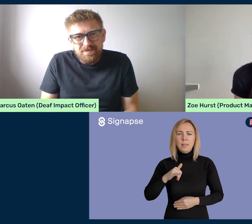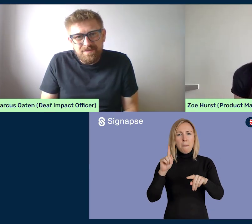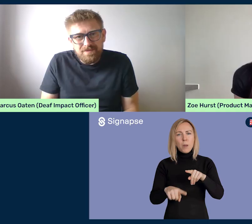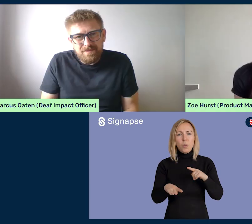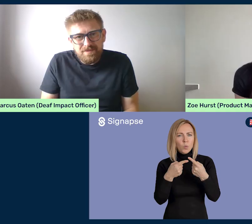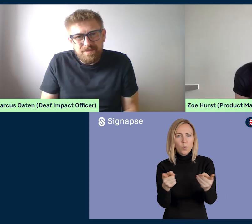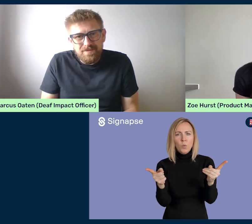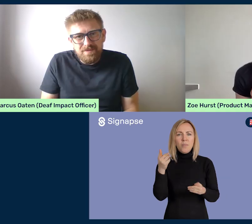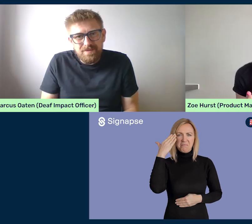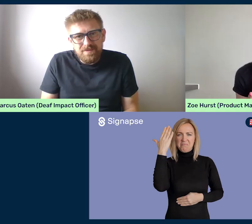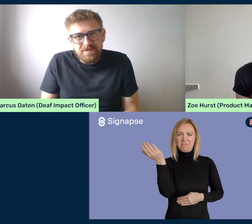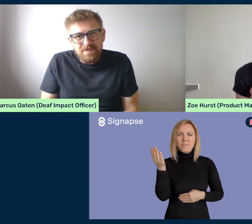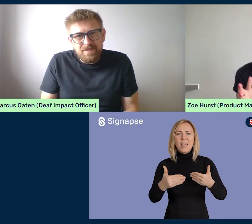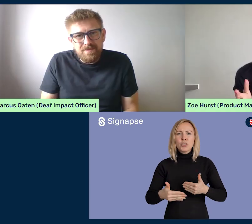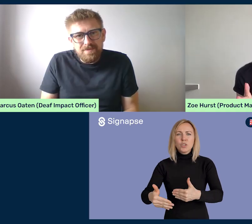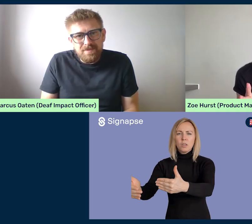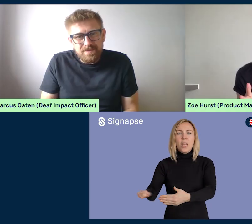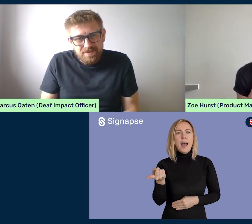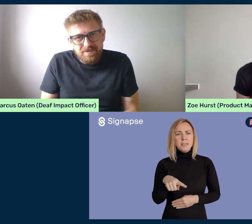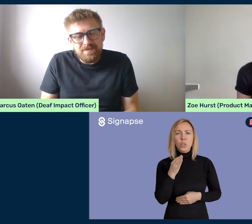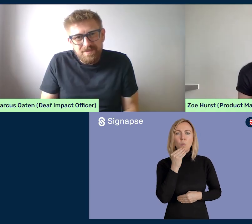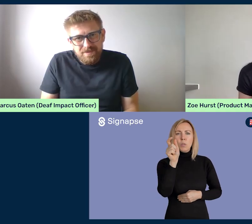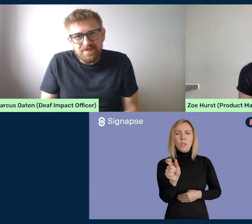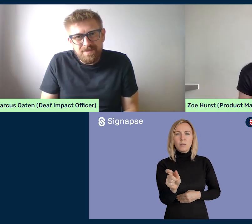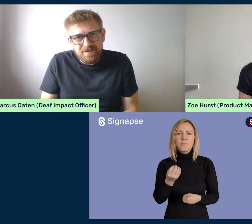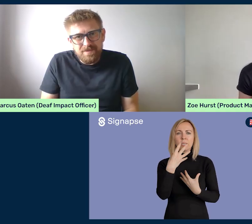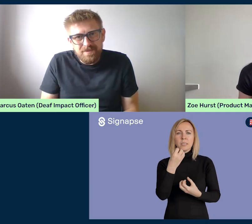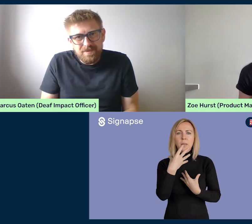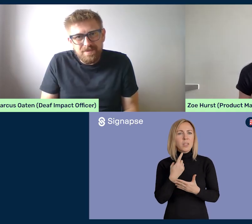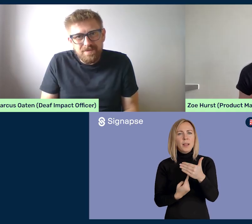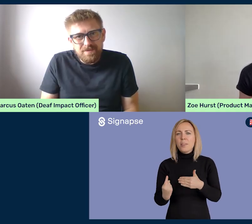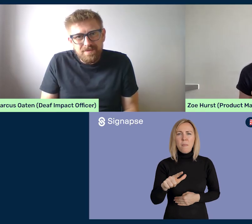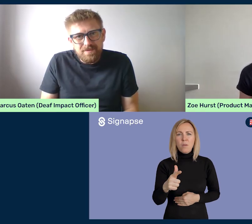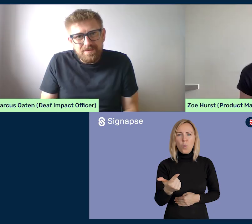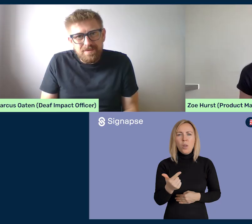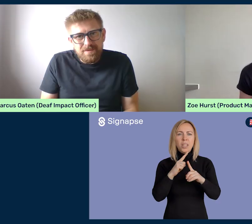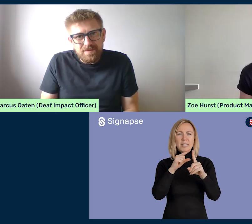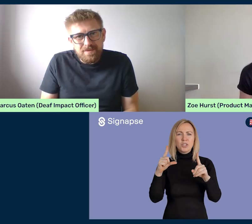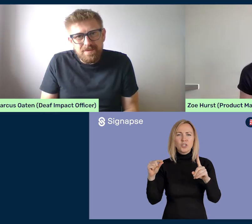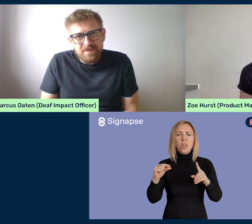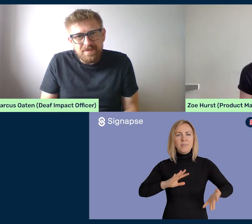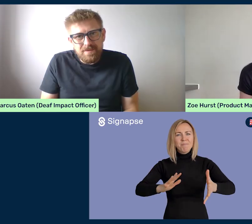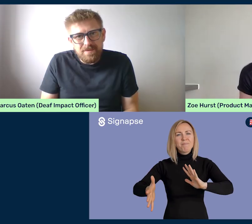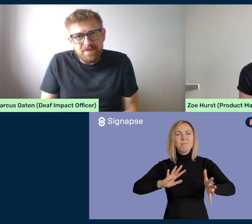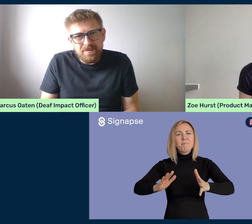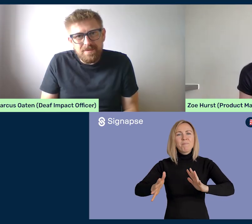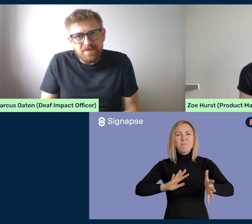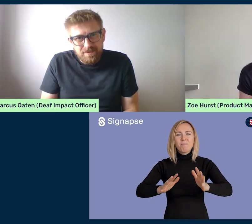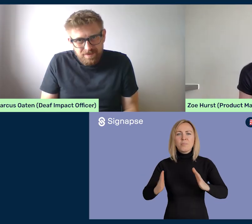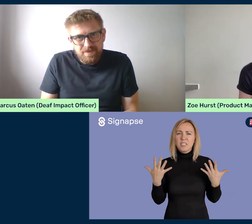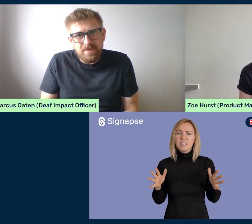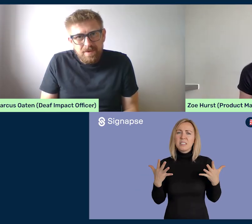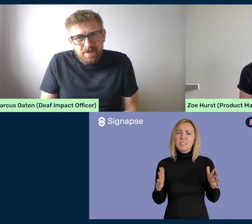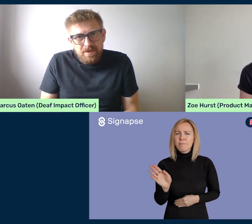feedback we do within these user feedbacks aren't just around the digital signers themselves, it's actually for some of the products that we